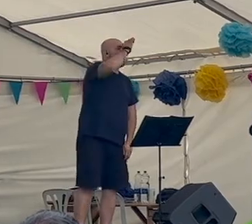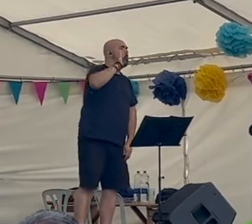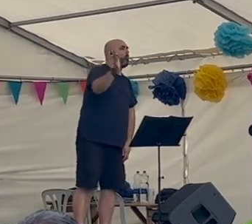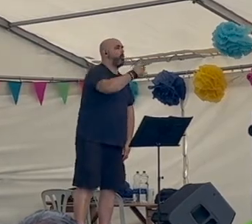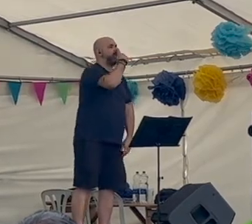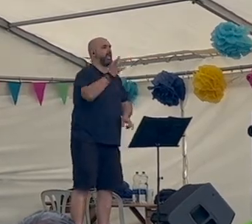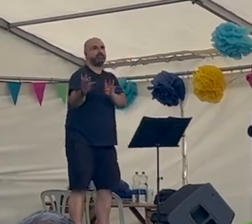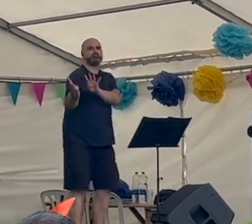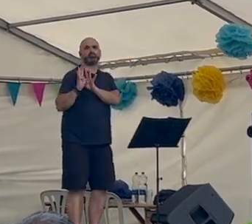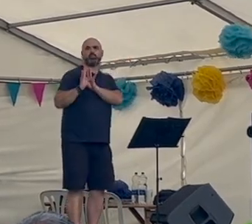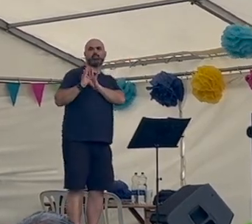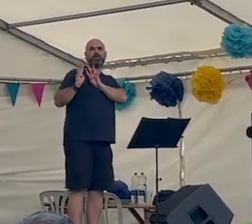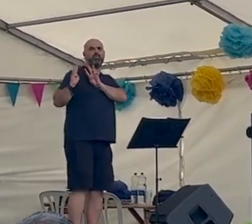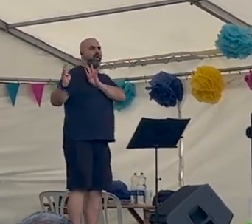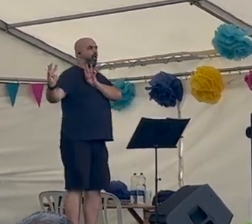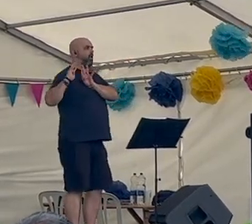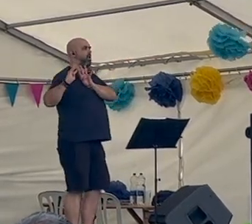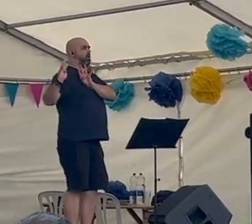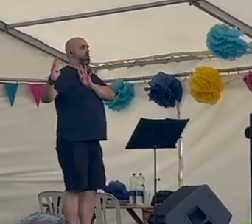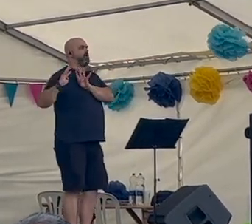time. Who can stand to be in